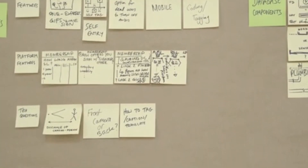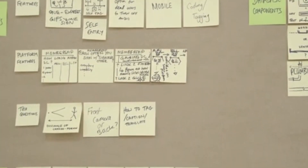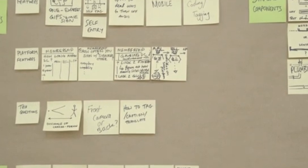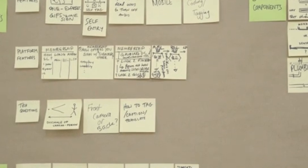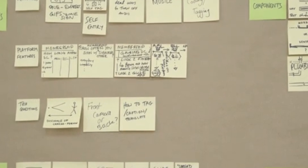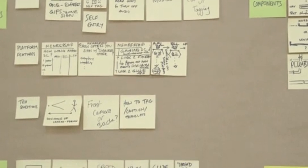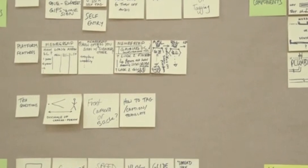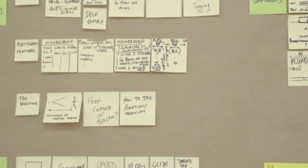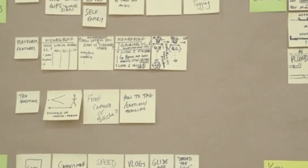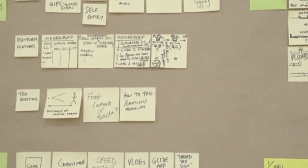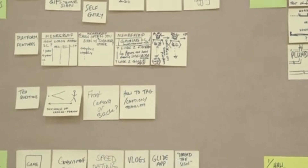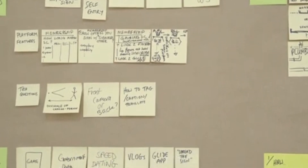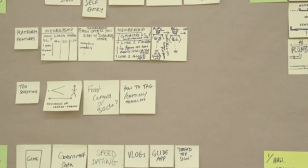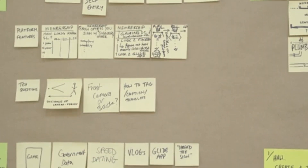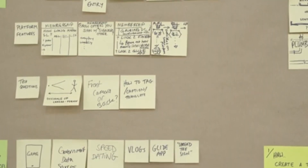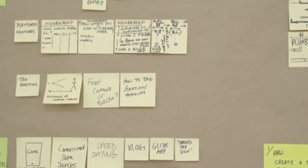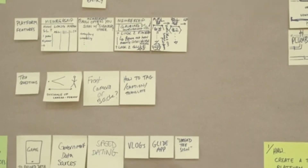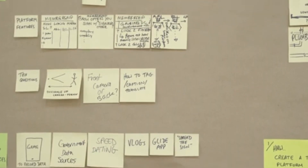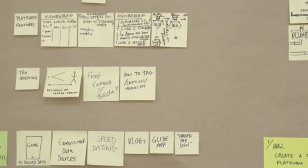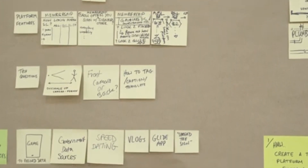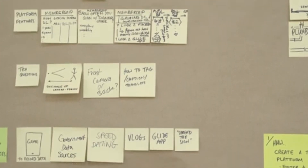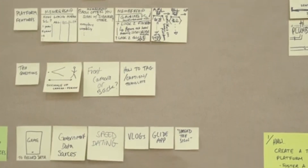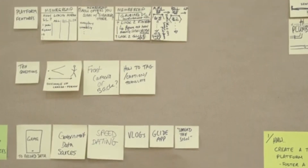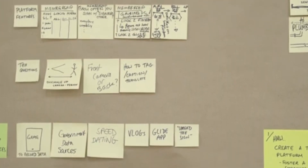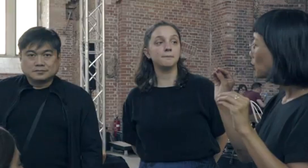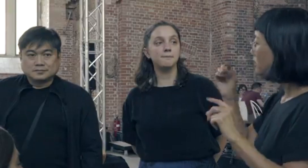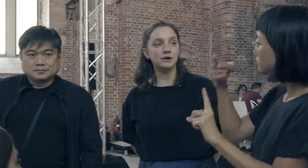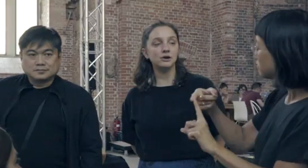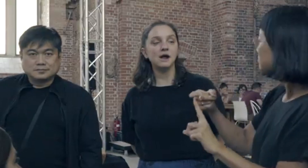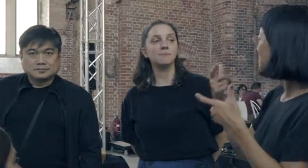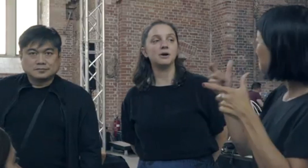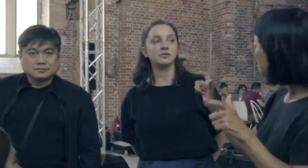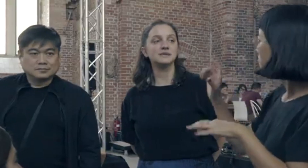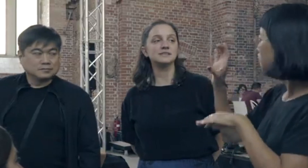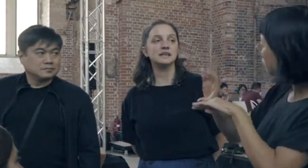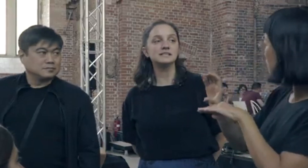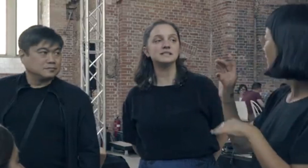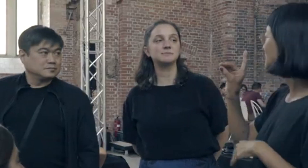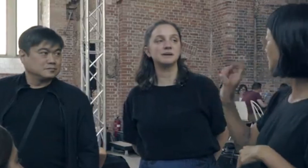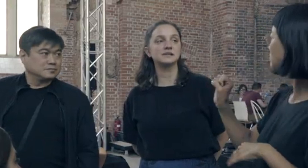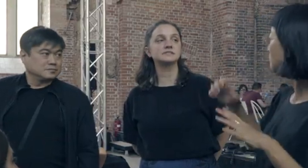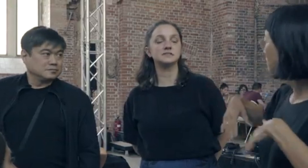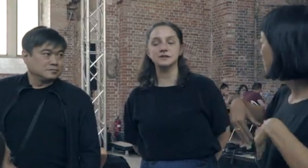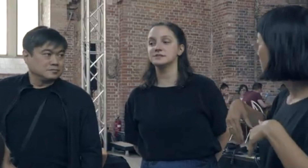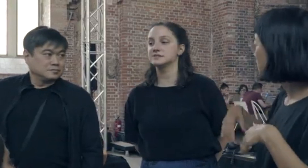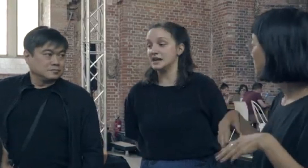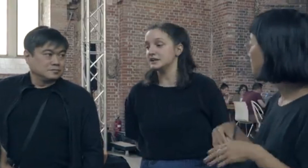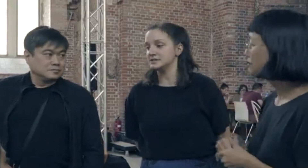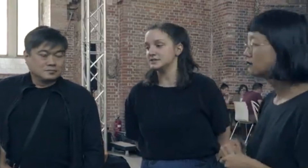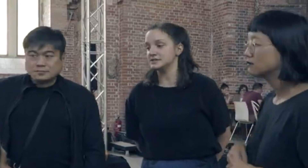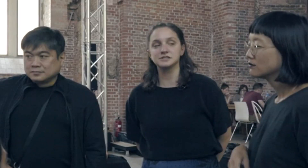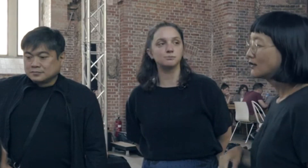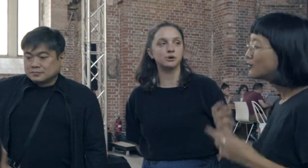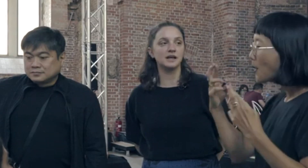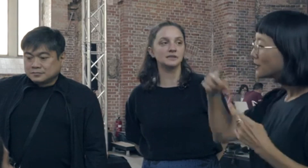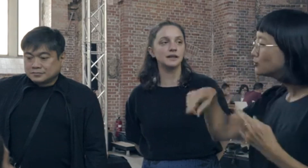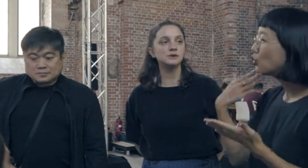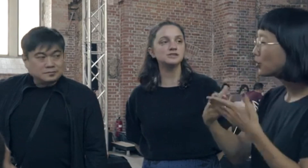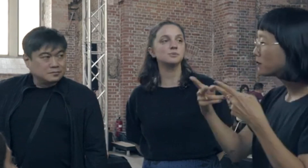places where ASL isn't the dominant sign language, it is often taught as a second language. Thanks to social media and international deaf